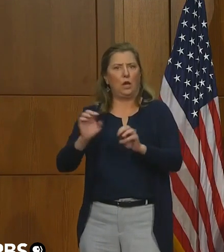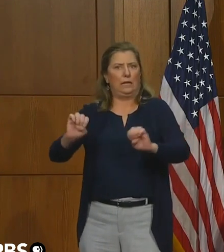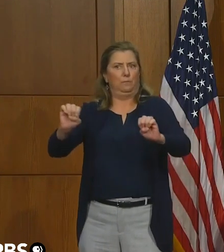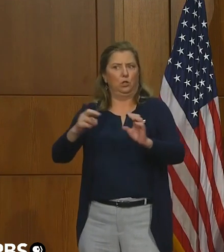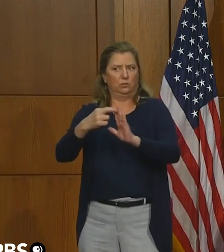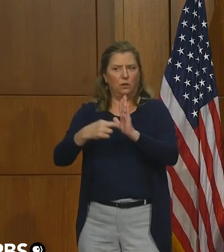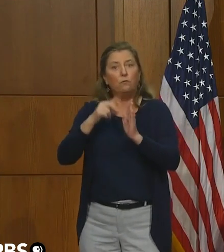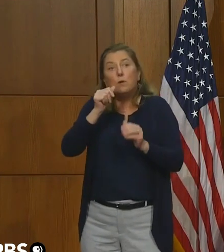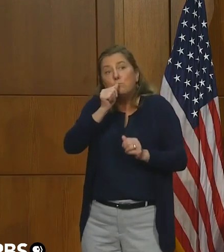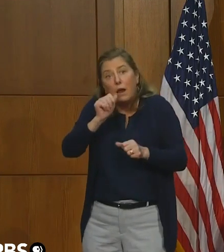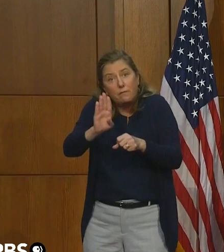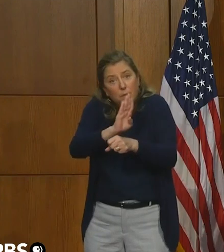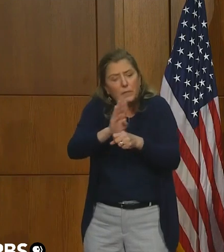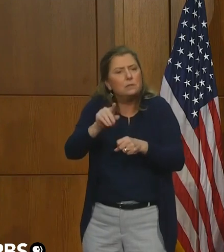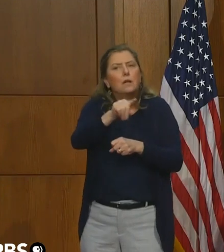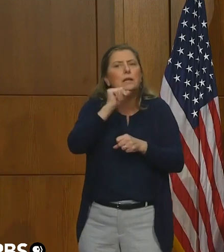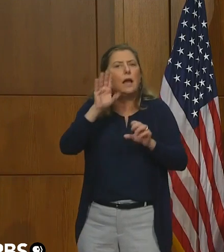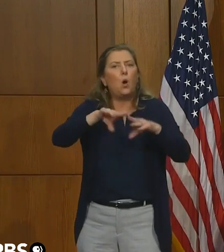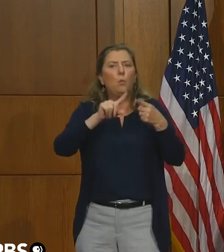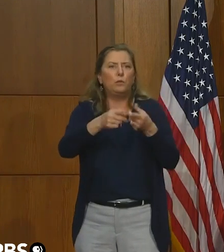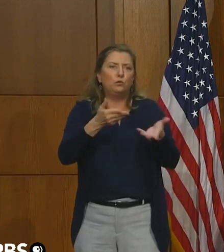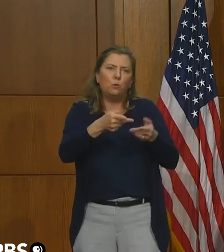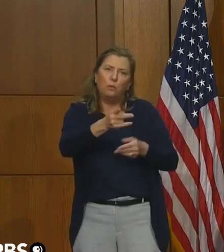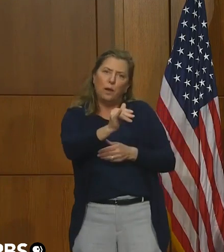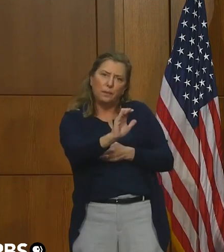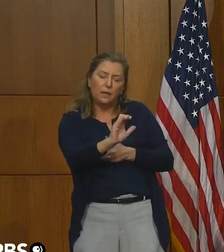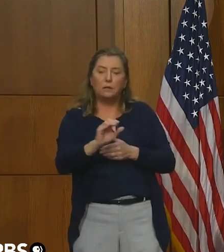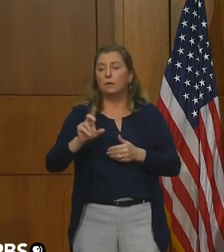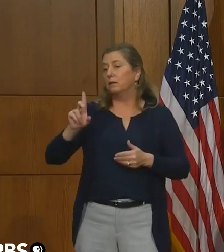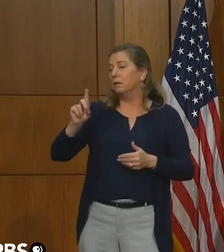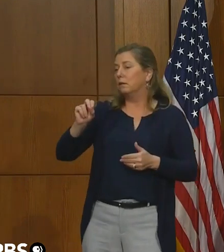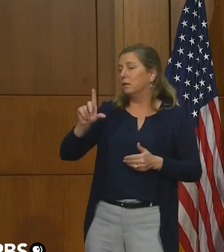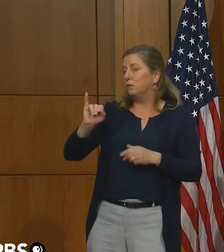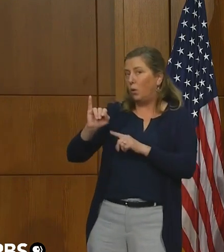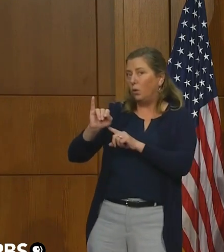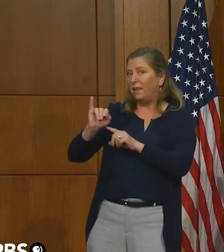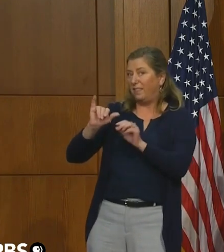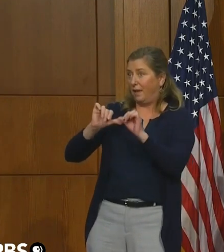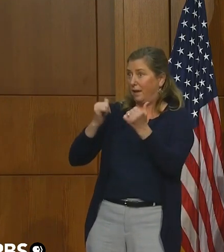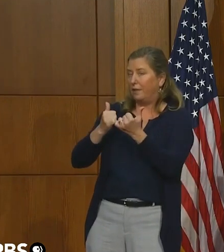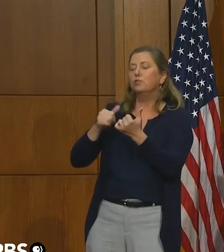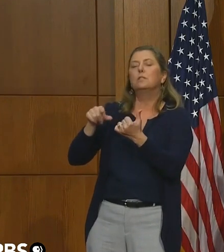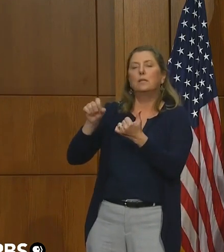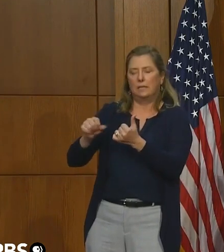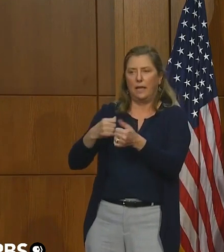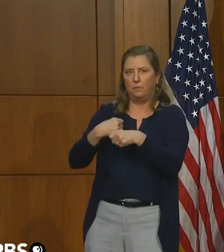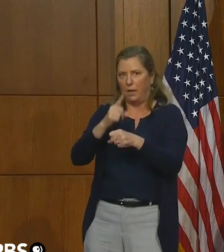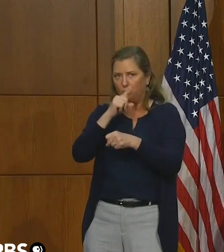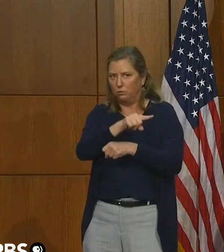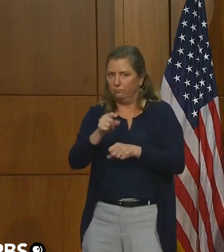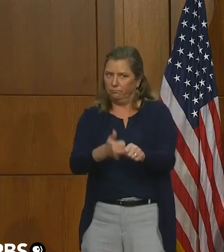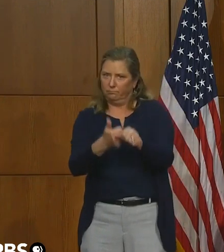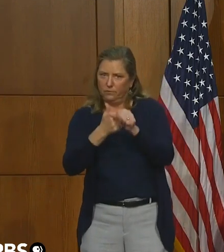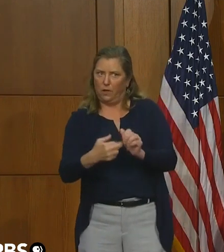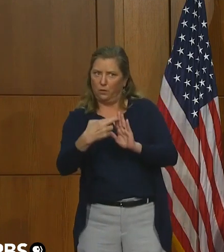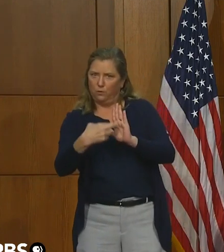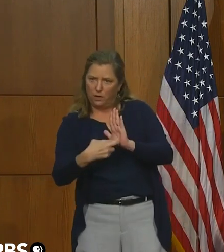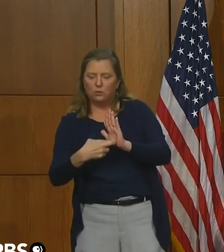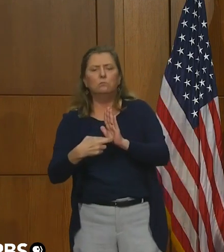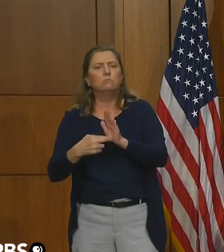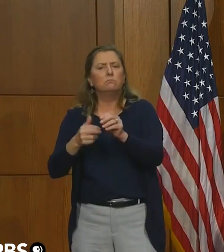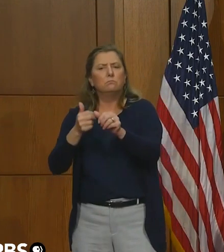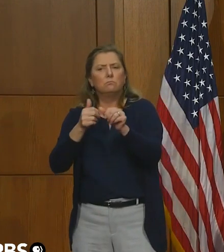private businesses, so businesses that aren't open to the public, and DOLE would have the ability to enforce the regulations that they come up with pursuant